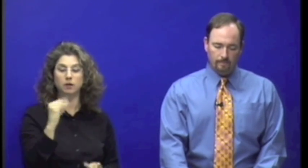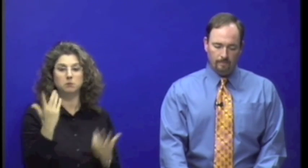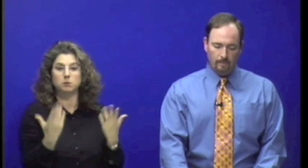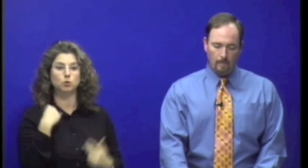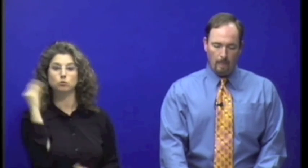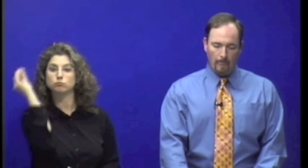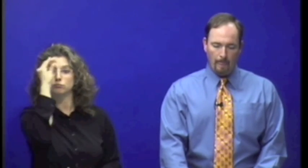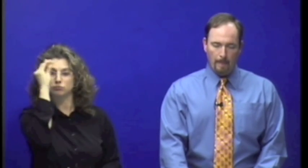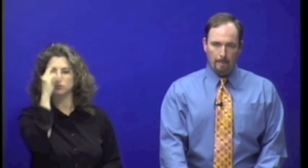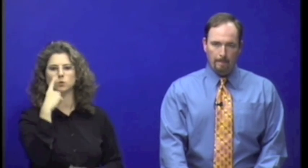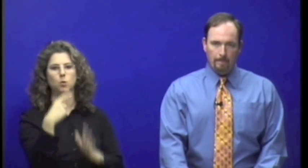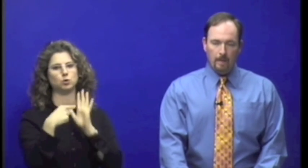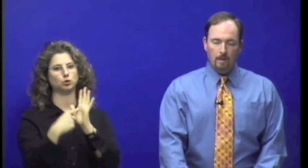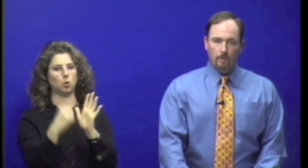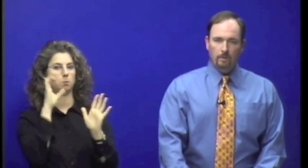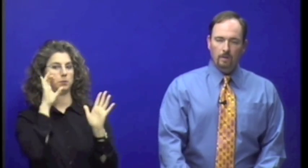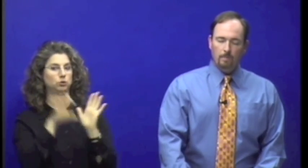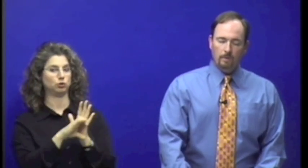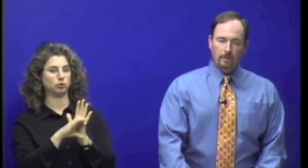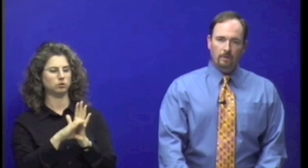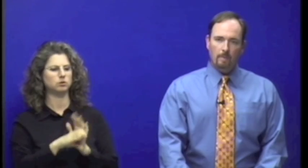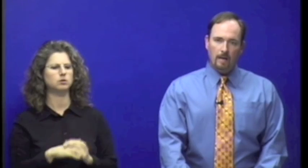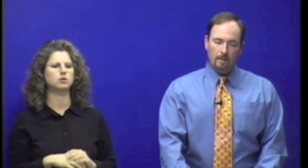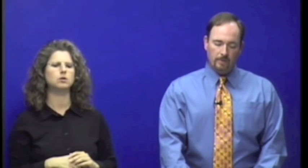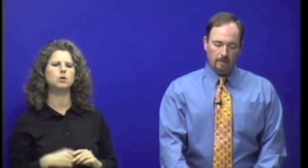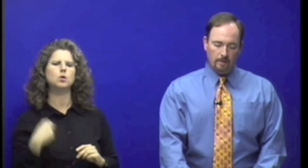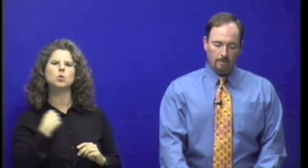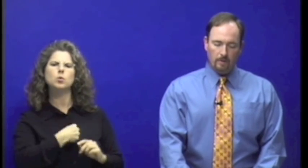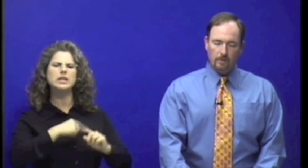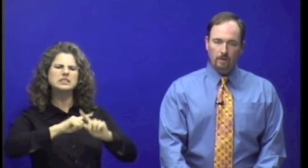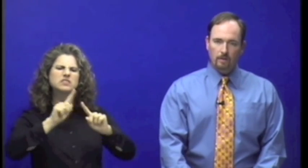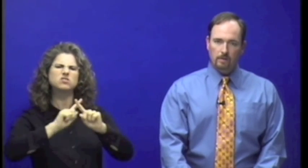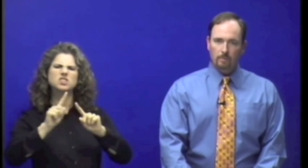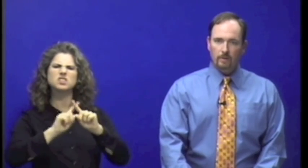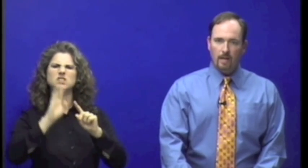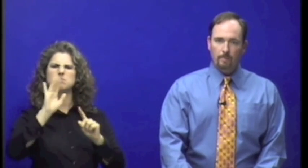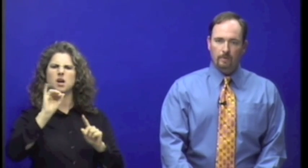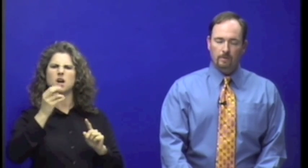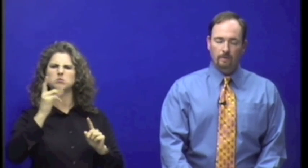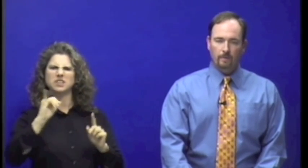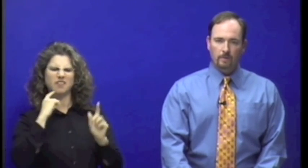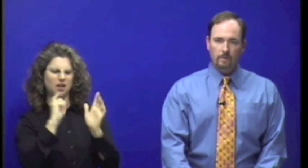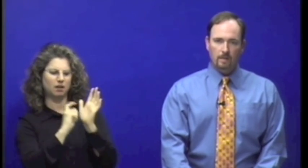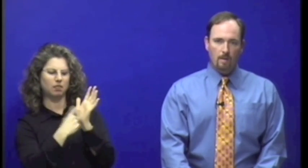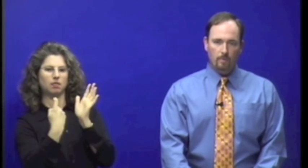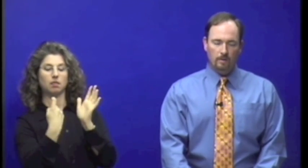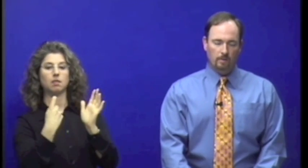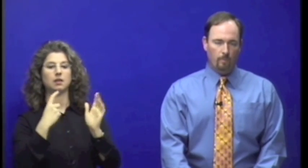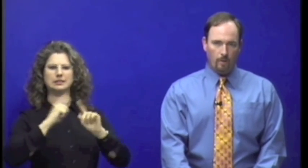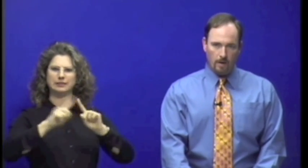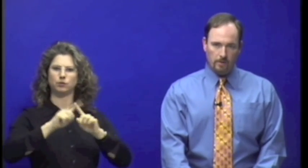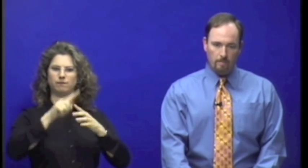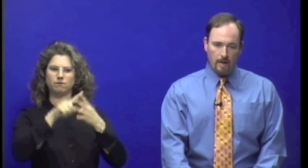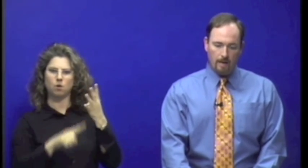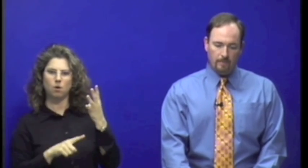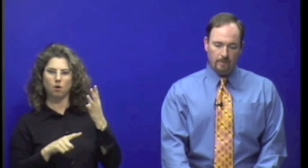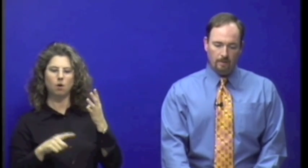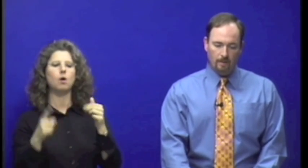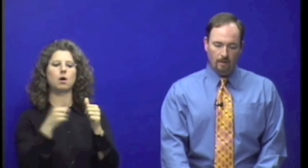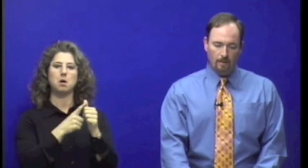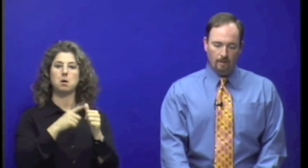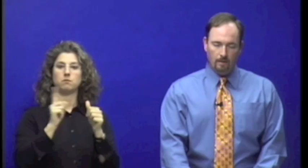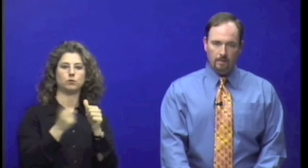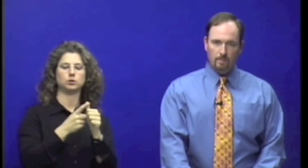do. We do a number of different biopsies, and I'm going to show you some examples. The first example is a brush